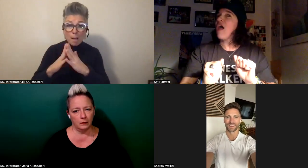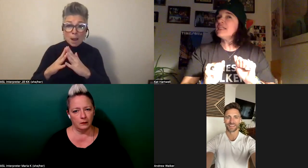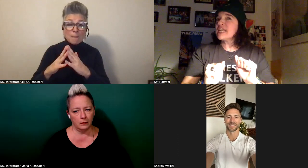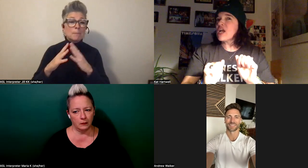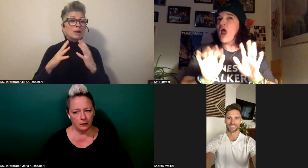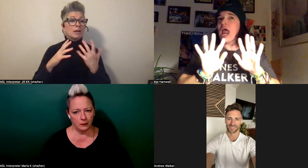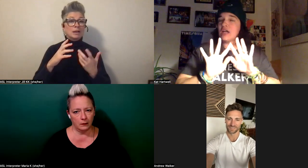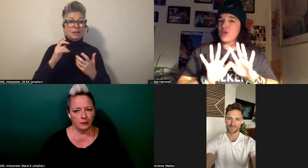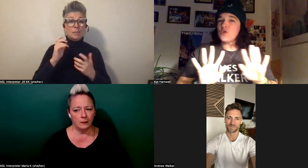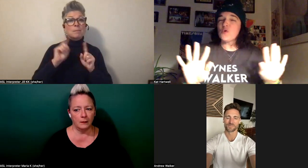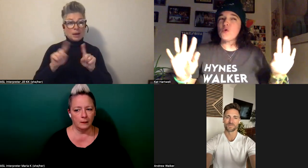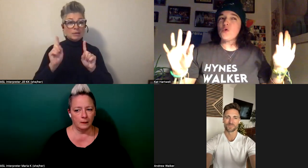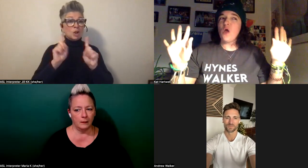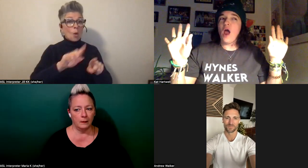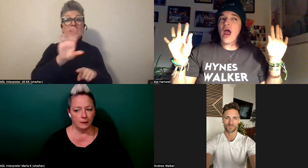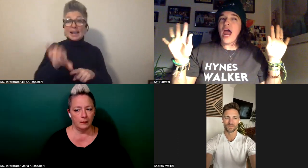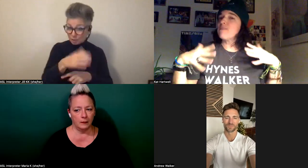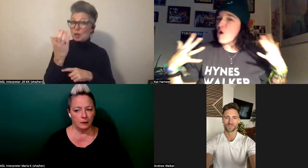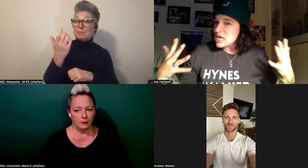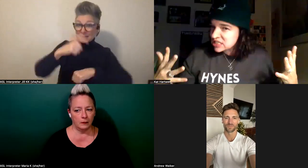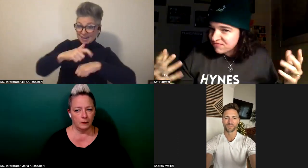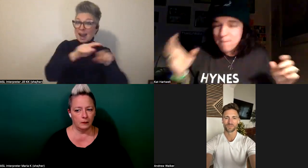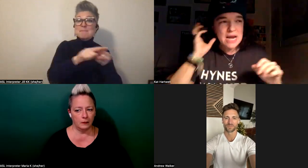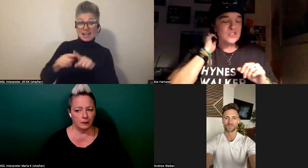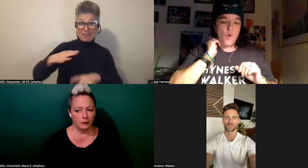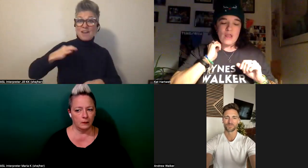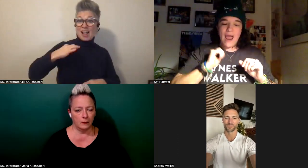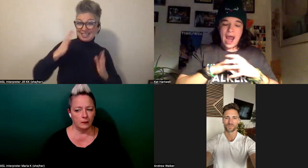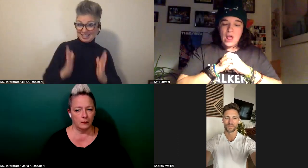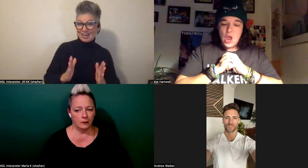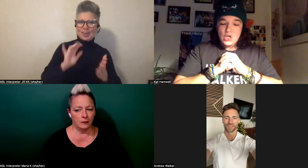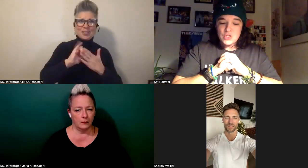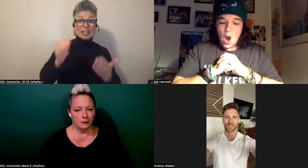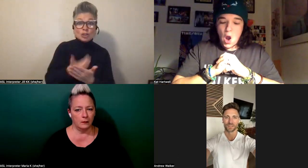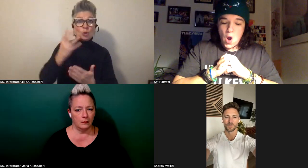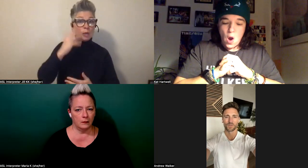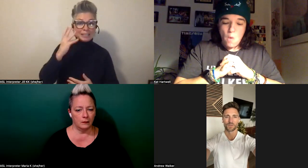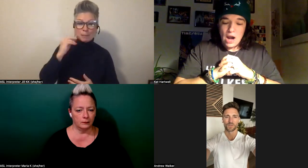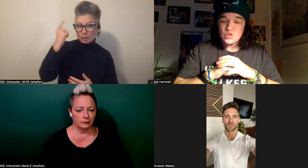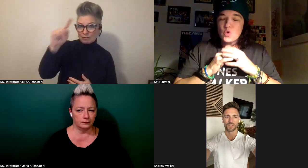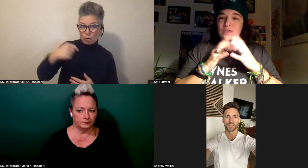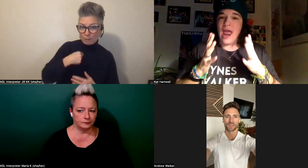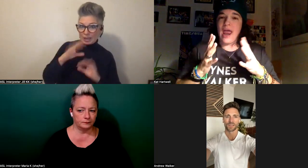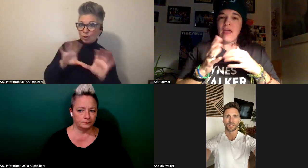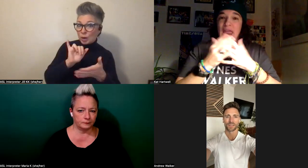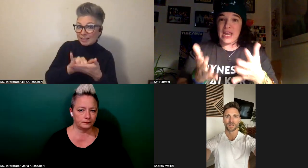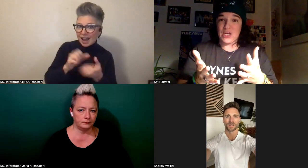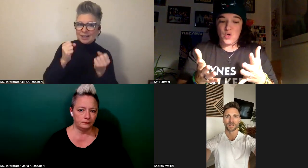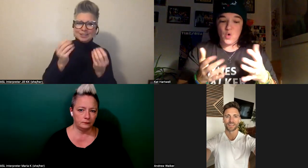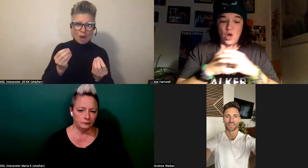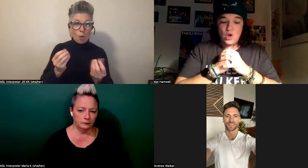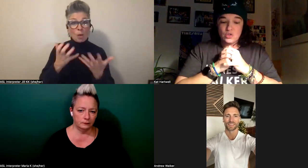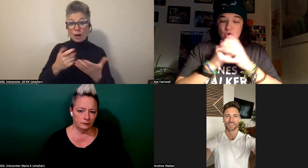at the volunteer at the new experience for me doing that. So I wanted to say